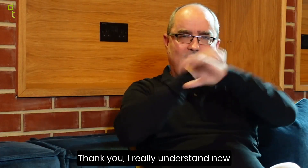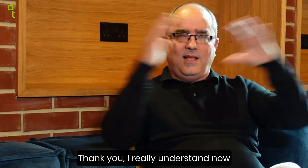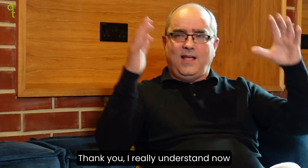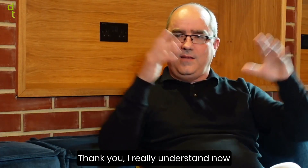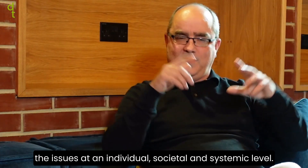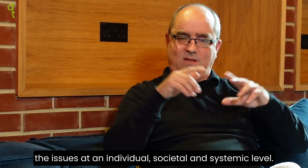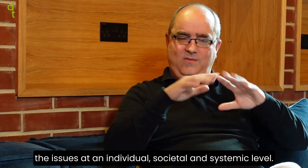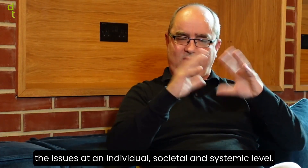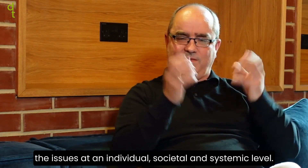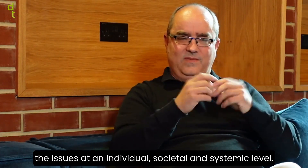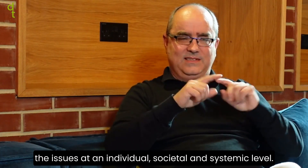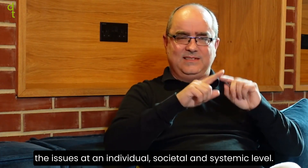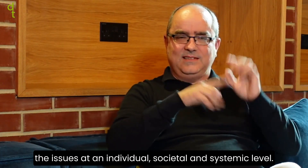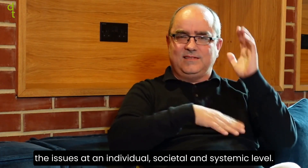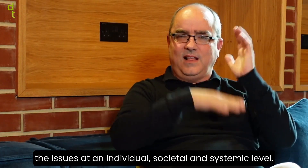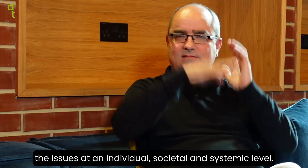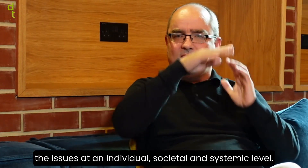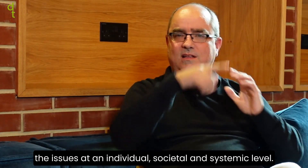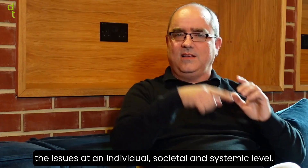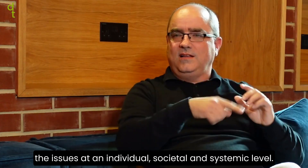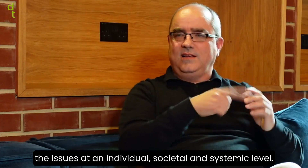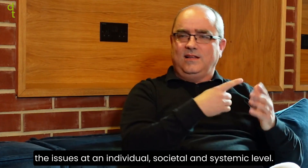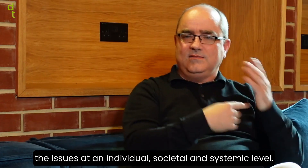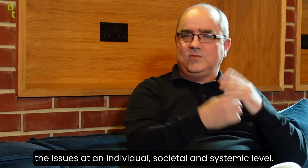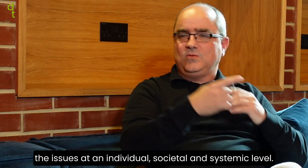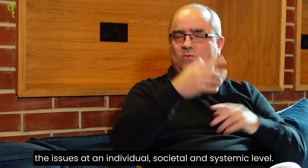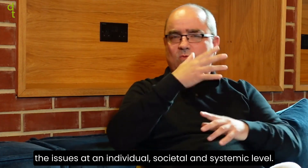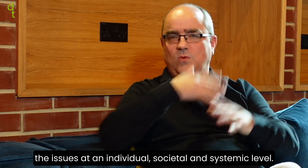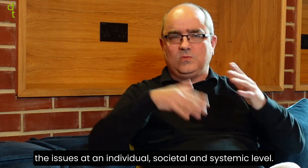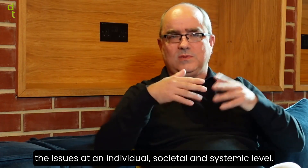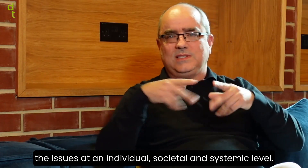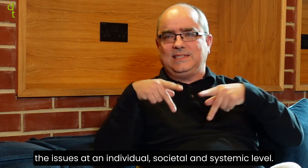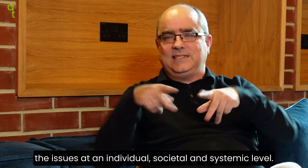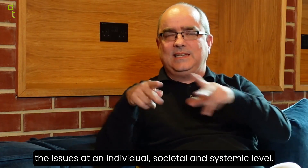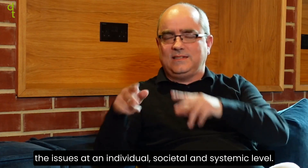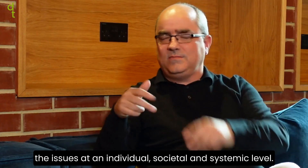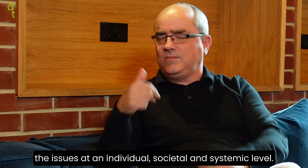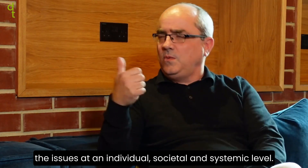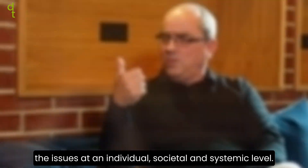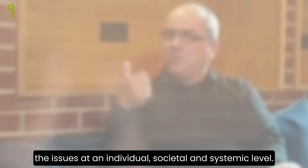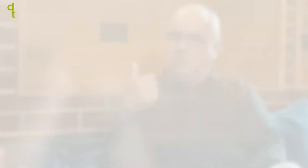understand now the issues at an individual, societal, and systemic level.